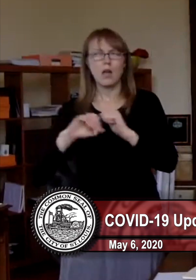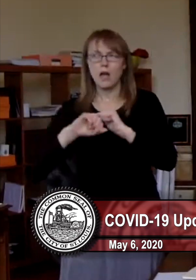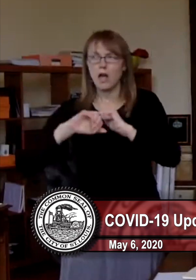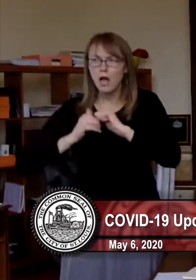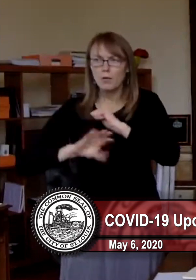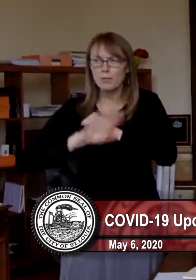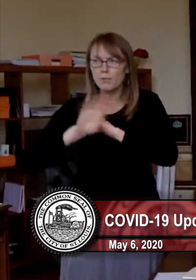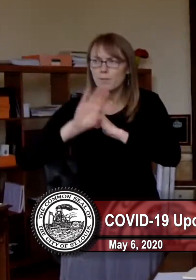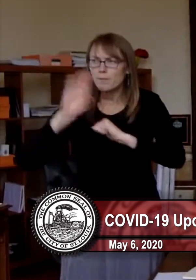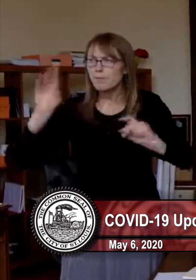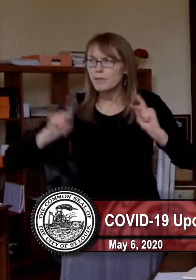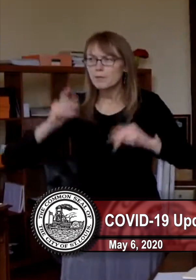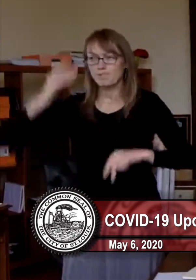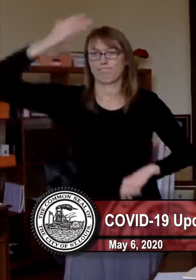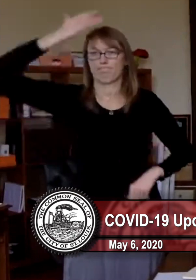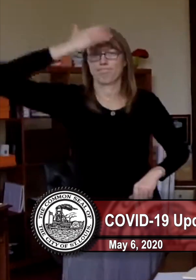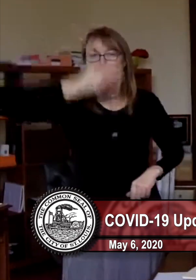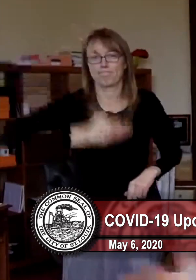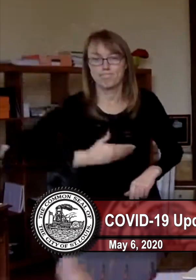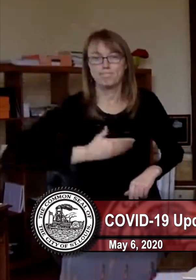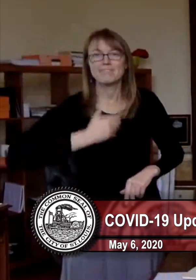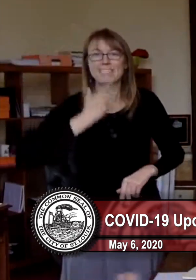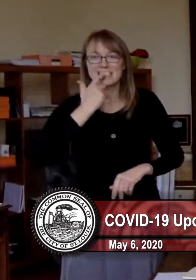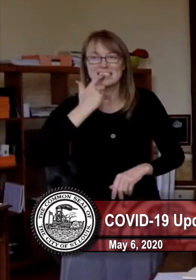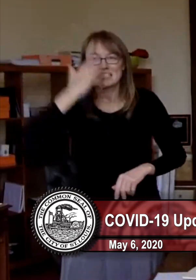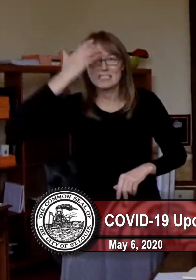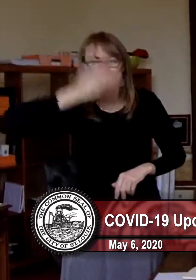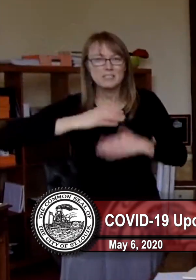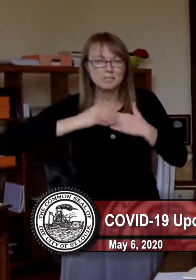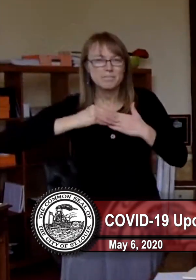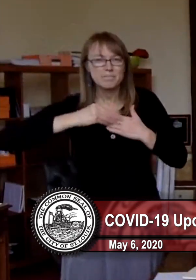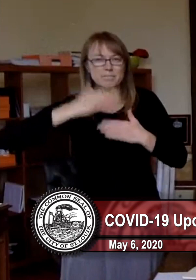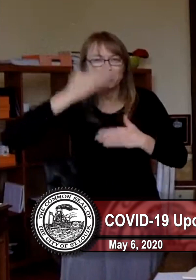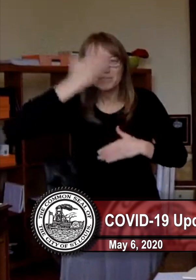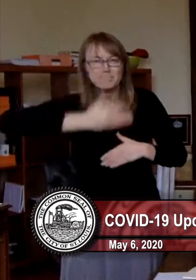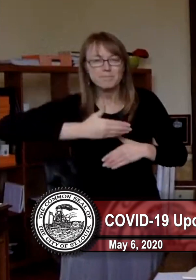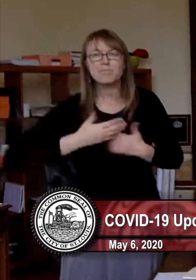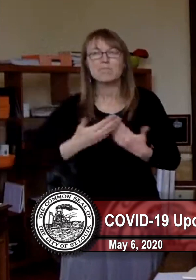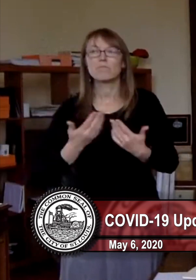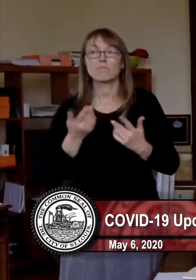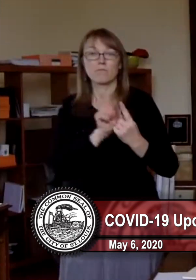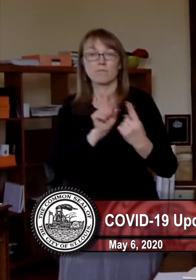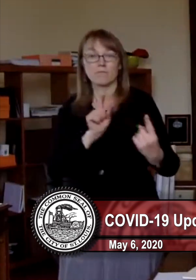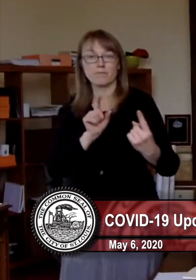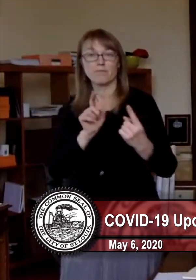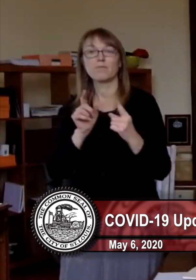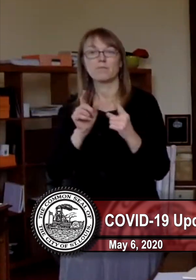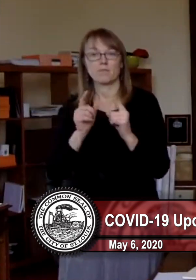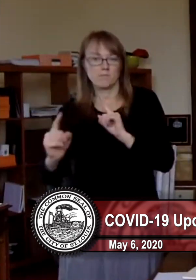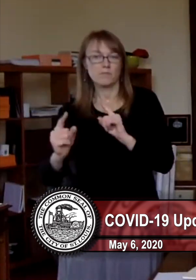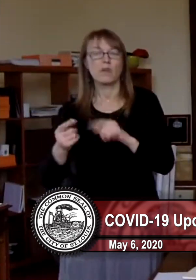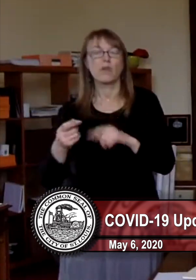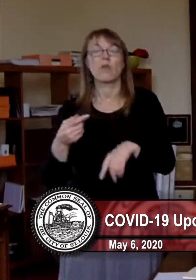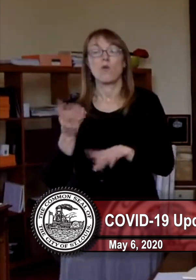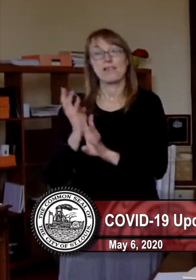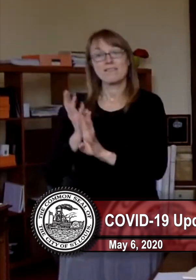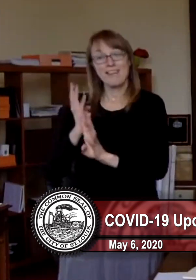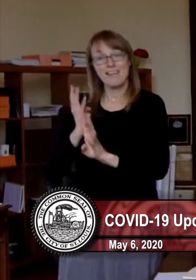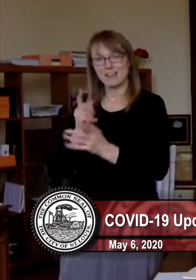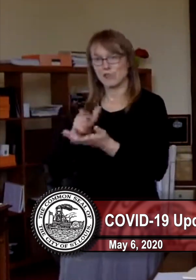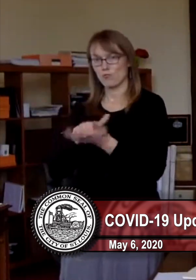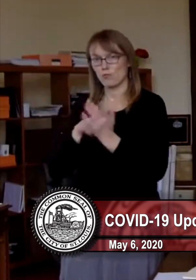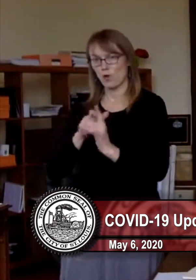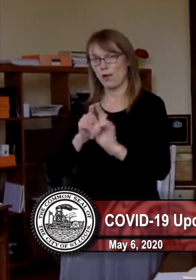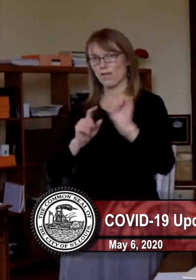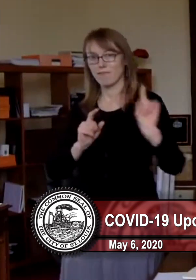employees. There'll be social distancing. Everybody will be 6 feet apart. So, I don't see City Hall fully